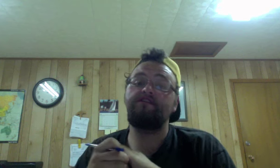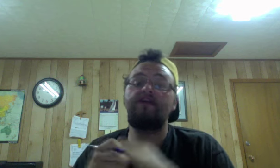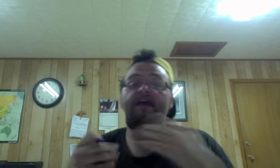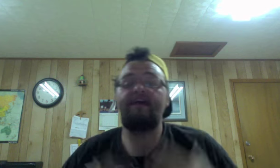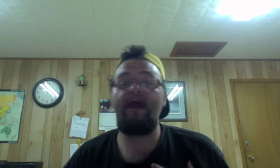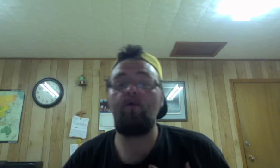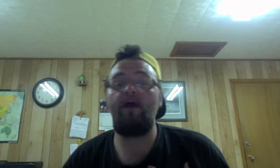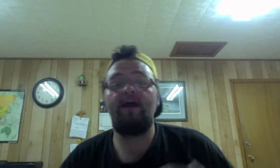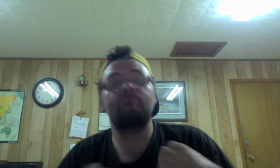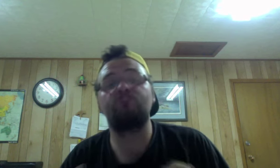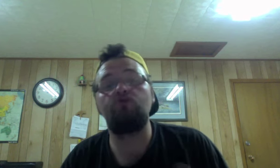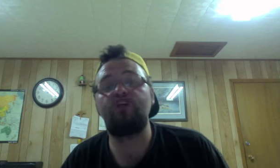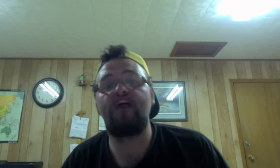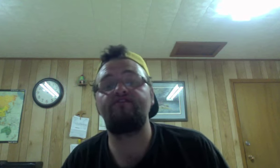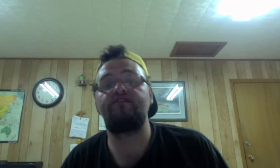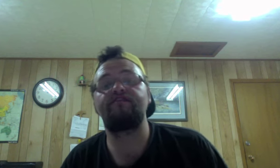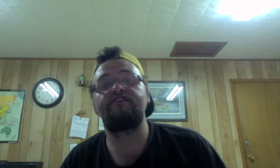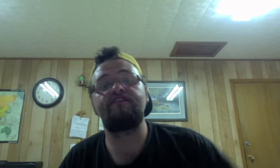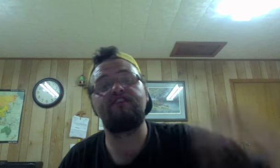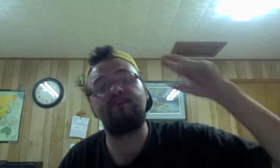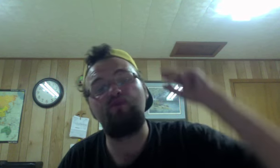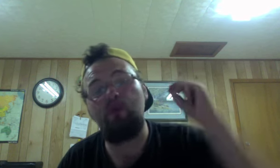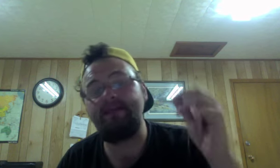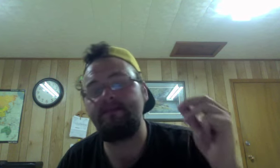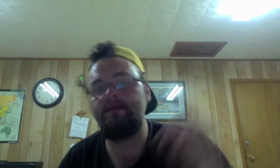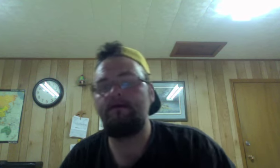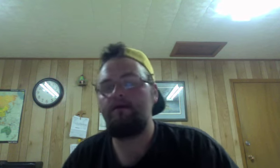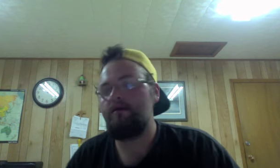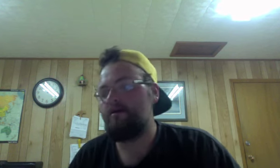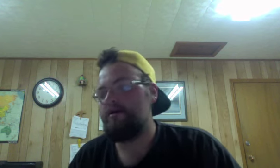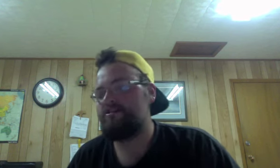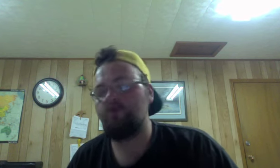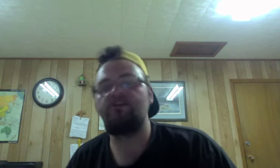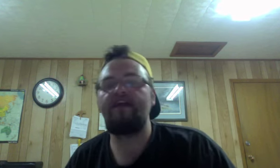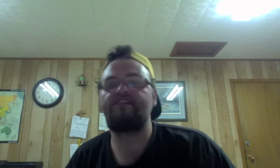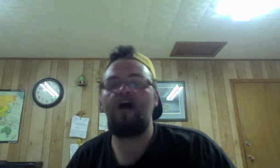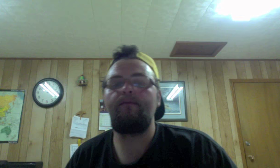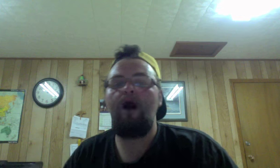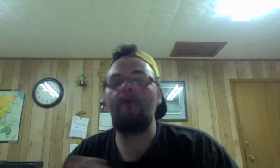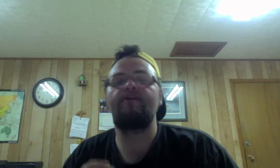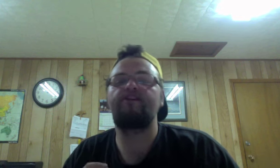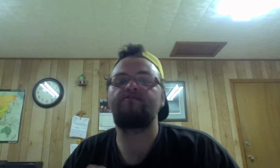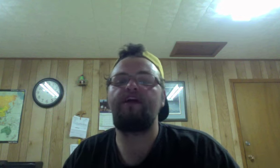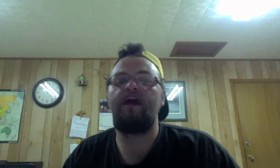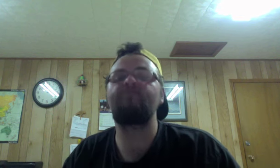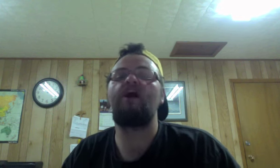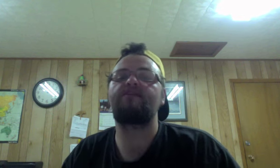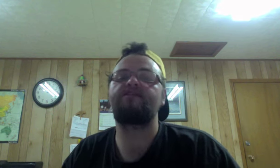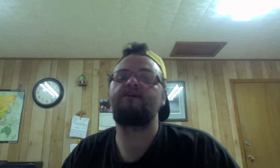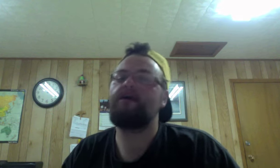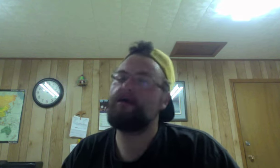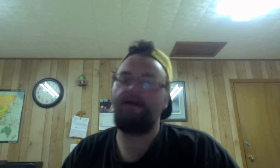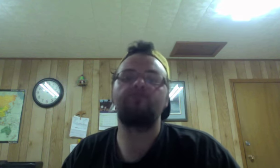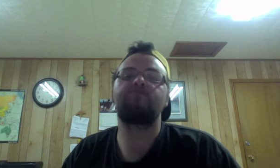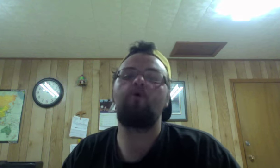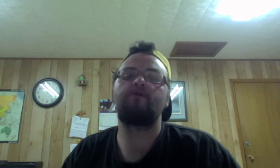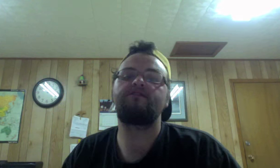can't wait I'm so jacked for CFL season it's going to be great so until next time I'm Eric Darkspray I'm Ducks and I know sports